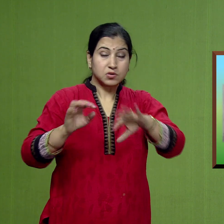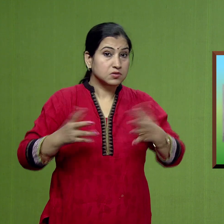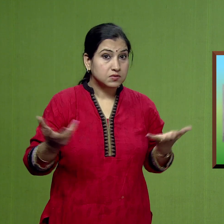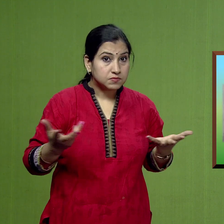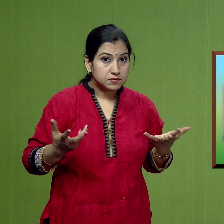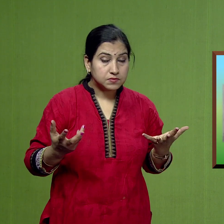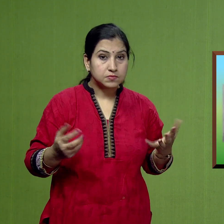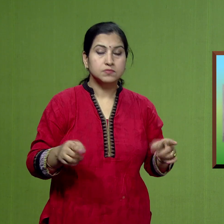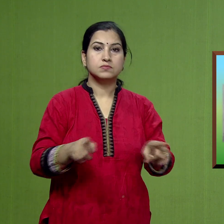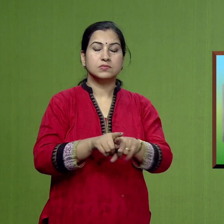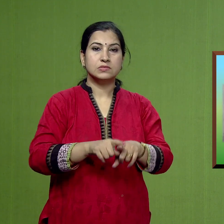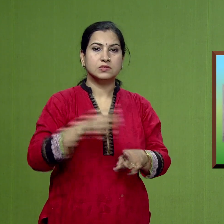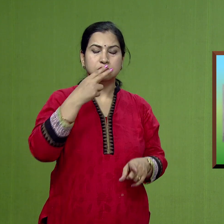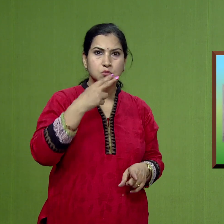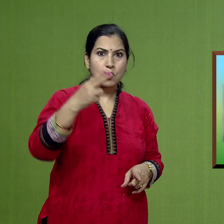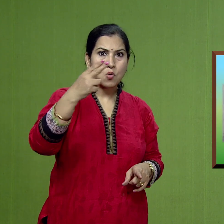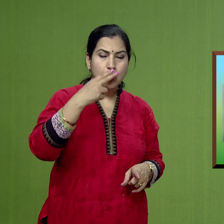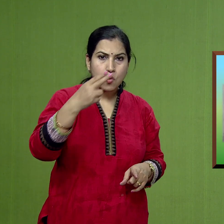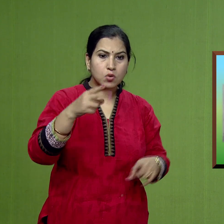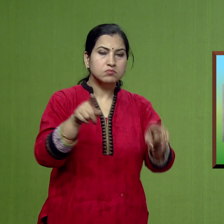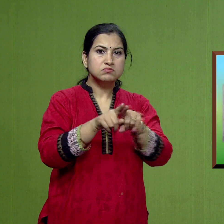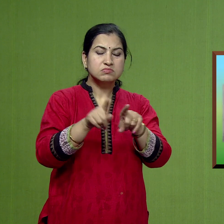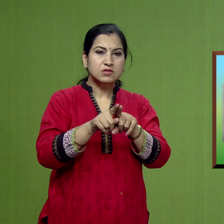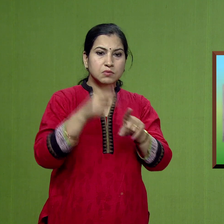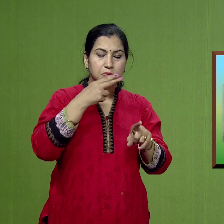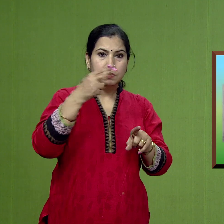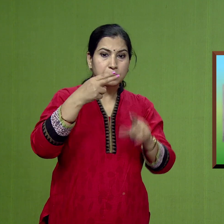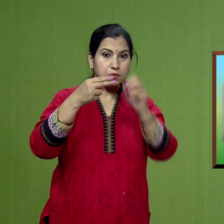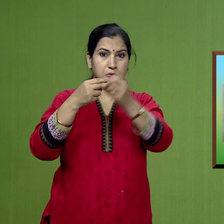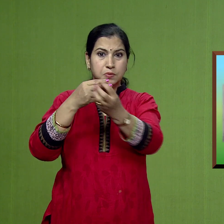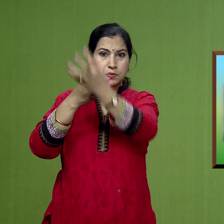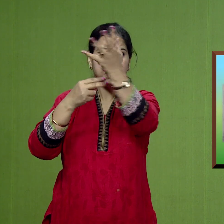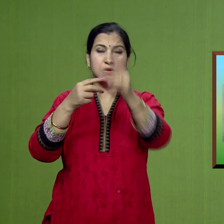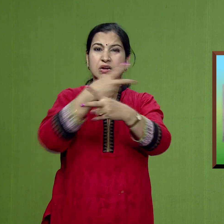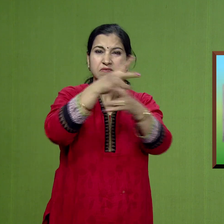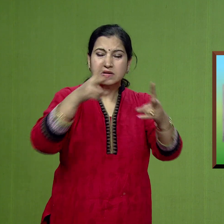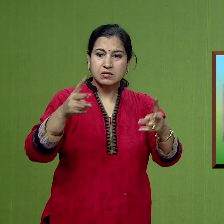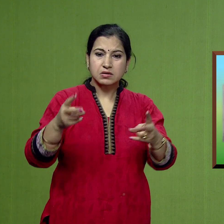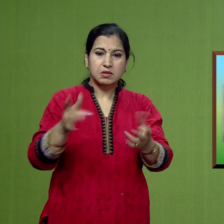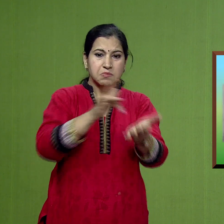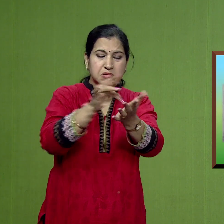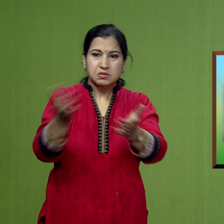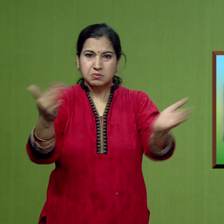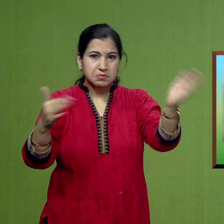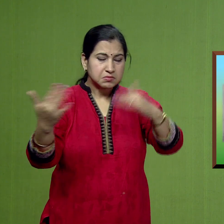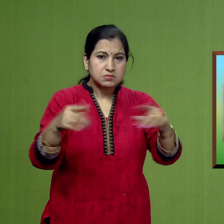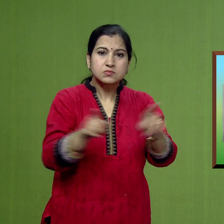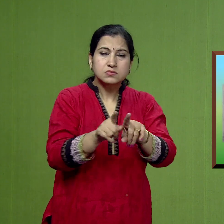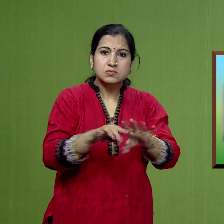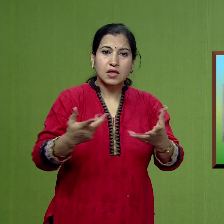is smoke and fumes coming from various sources like